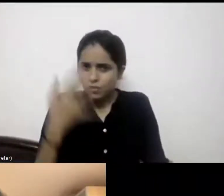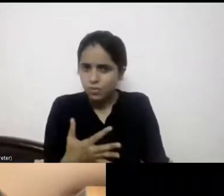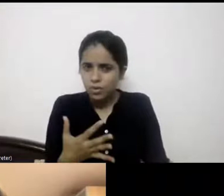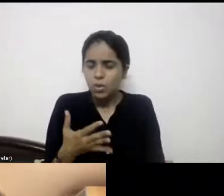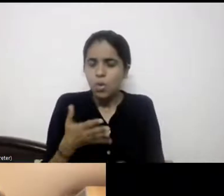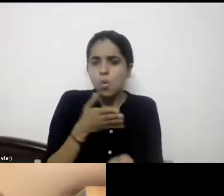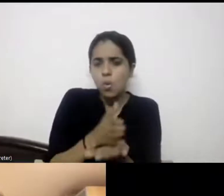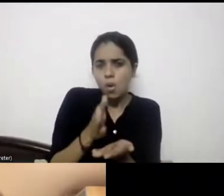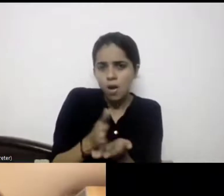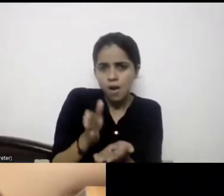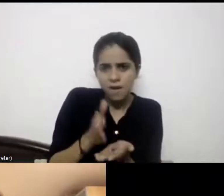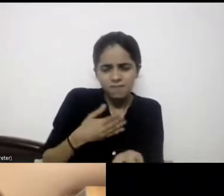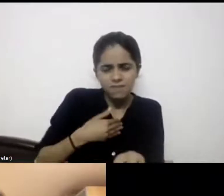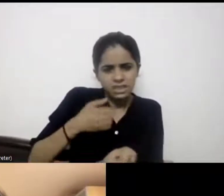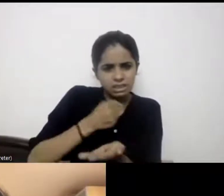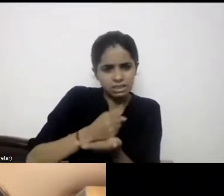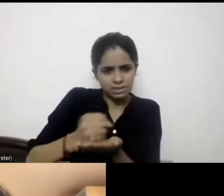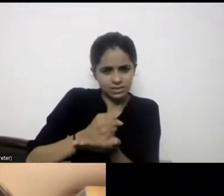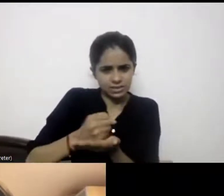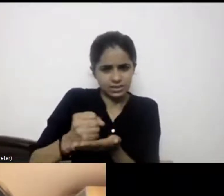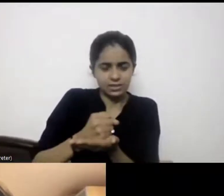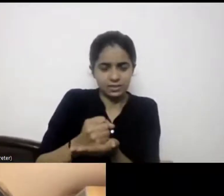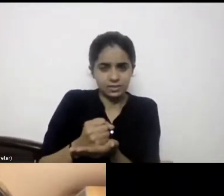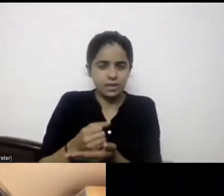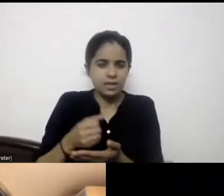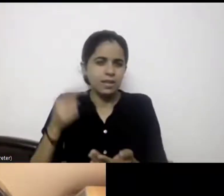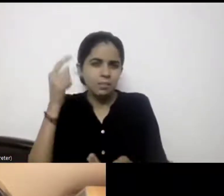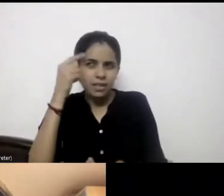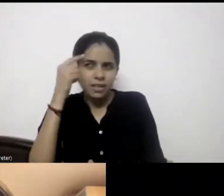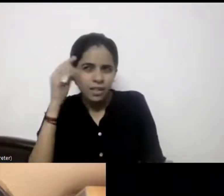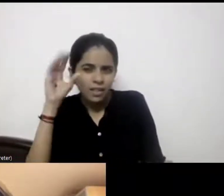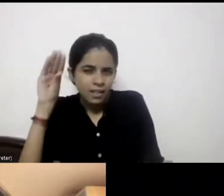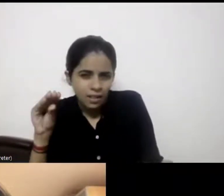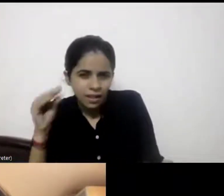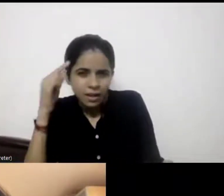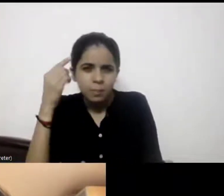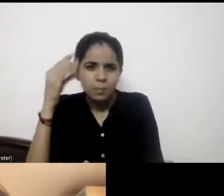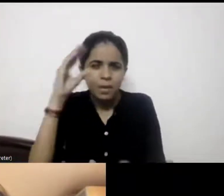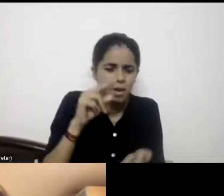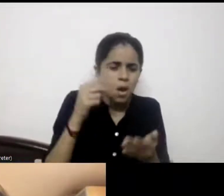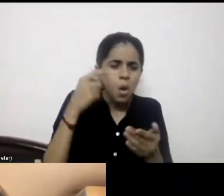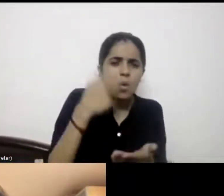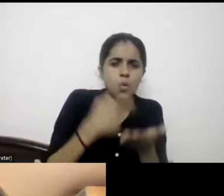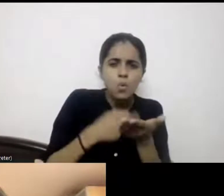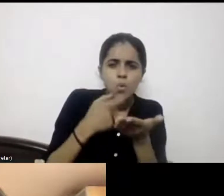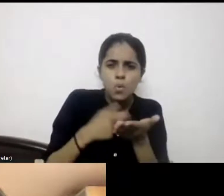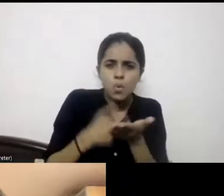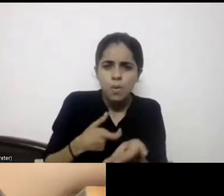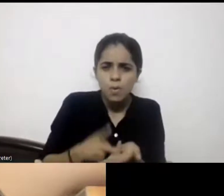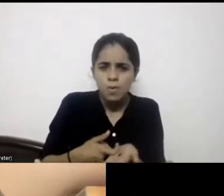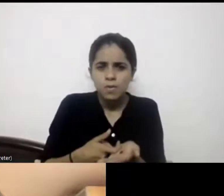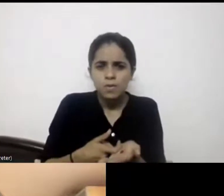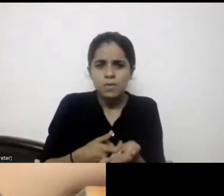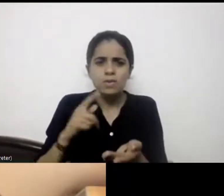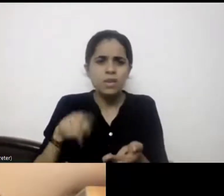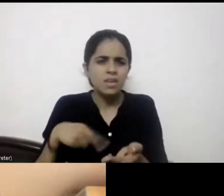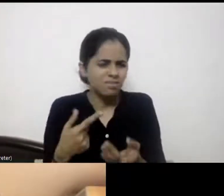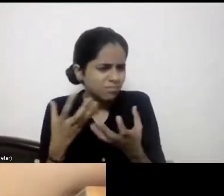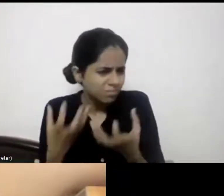parts what we are trying to hear, these intellectual things and the concept of norm. Can a film do